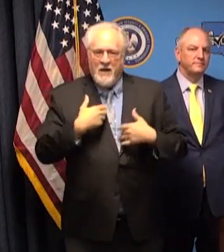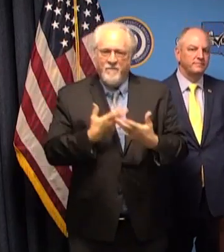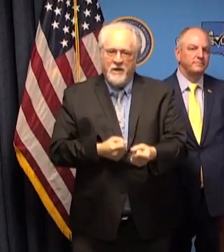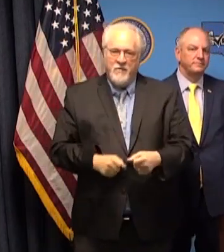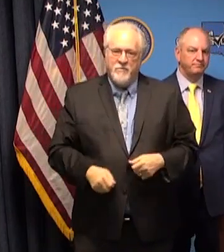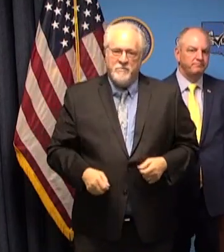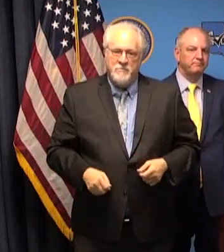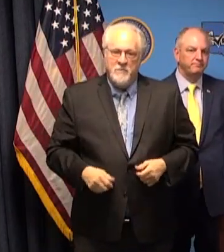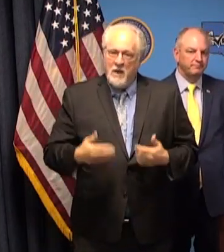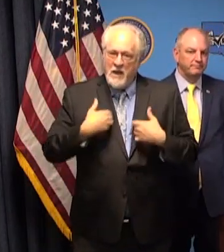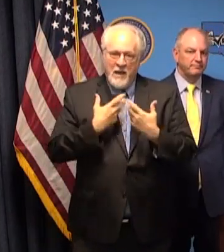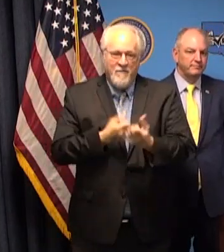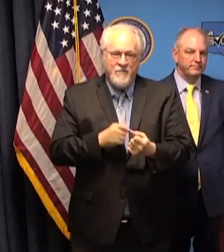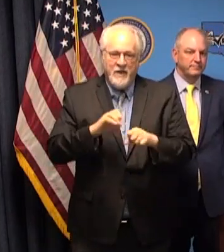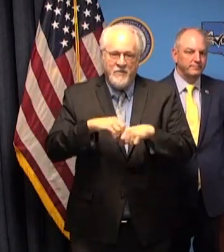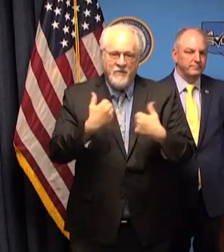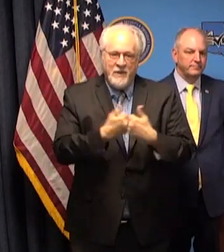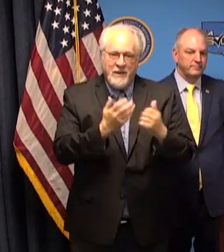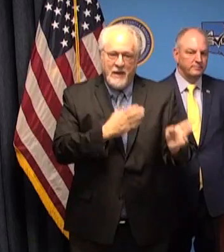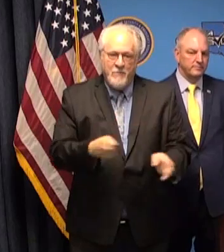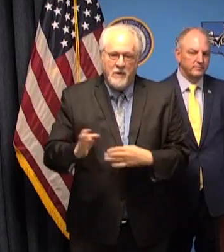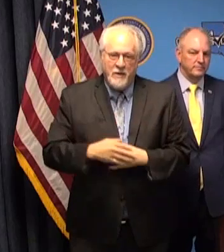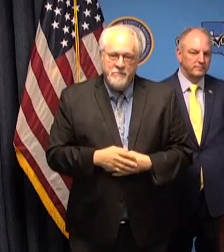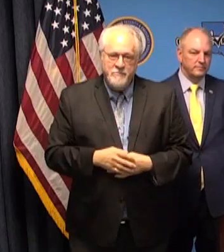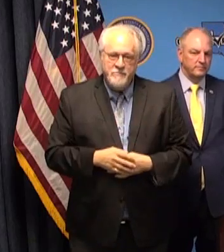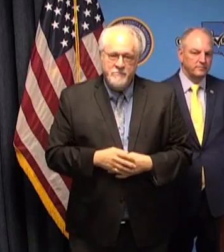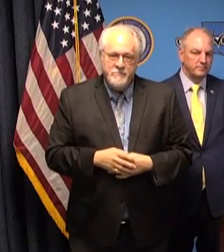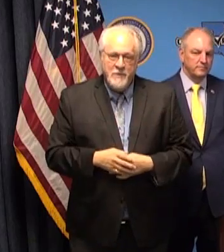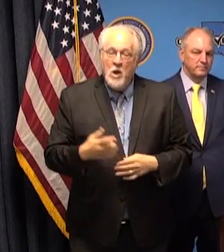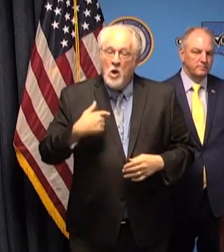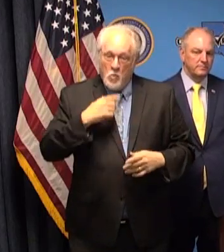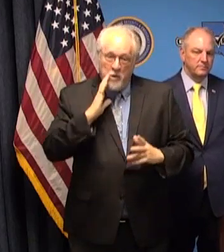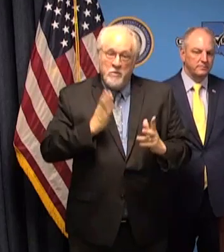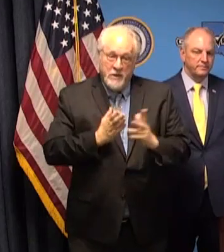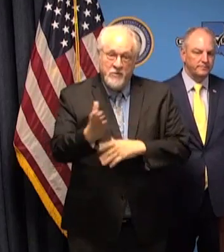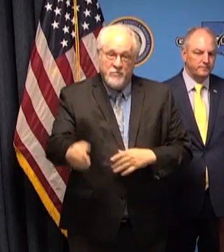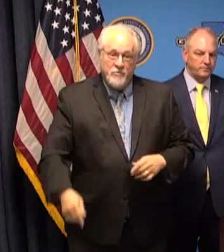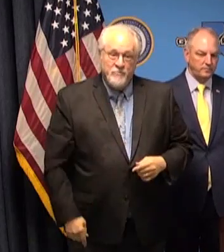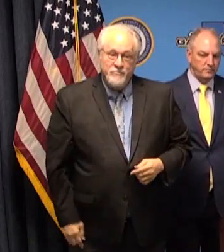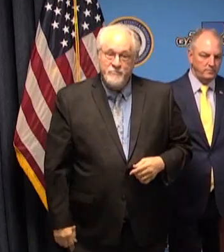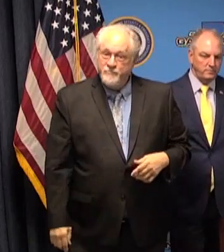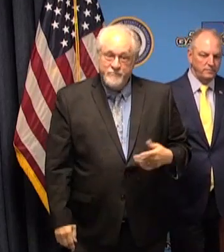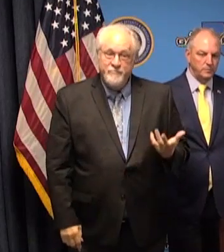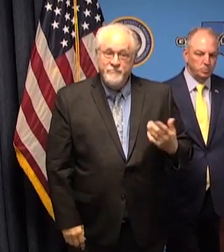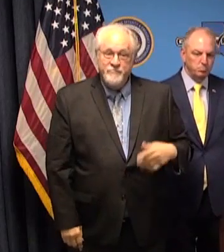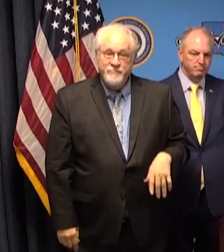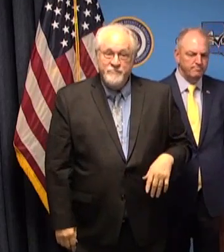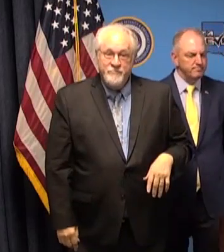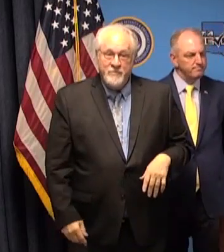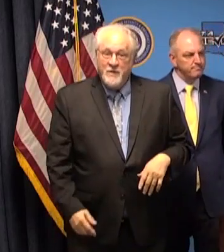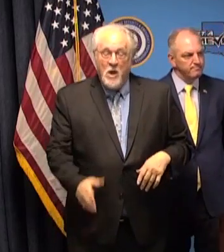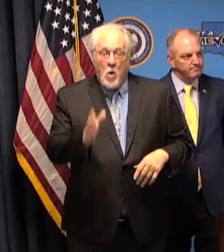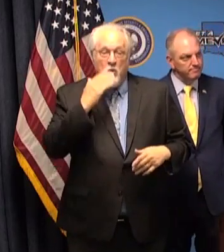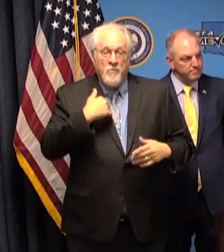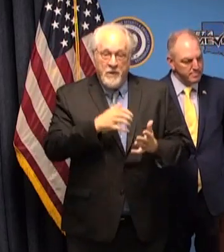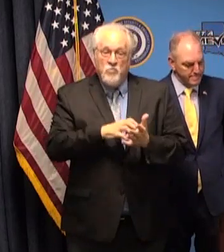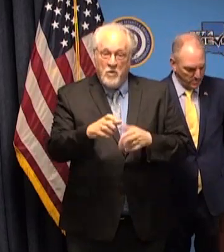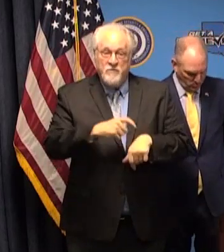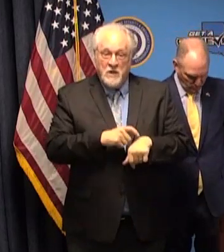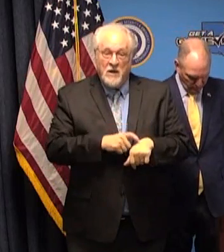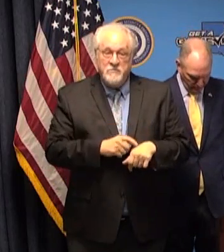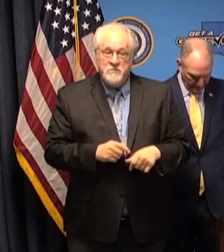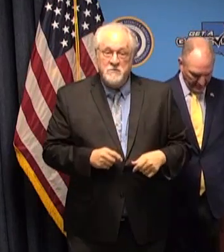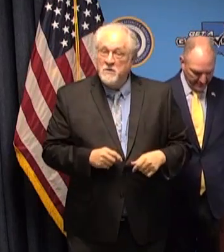faith. Have faith in the game plan. We're going to get through this. And, there's going to be some rough